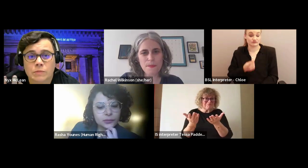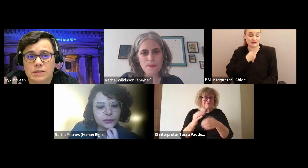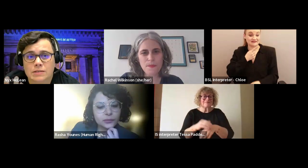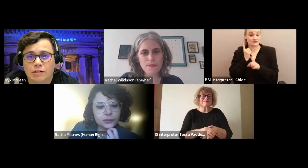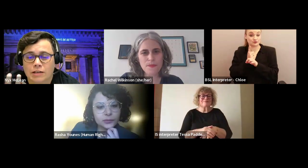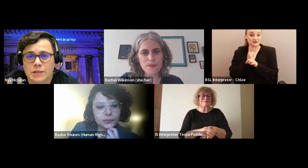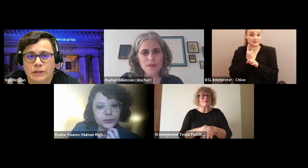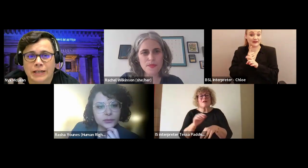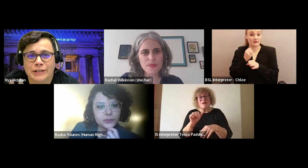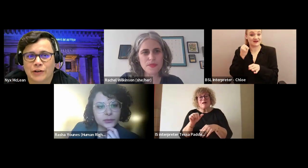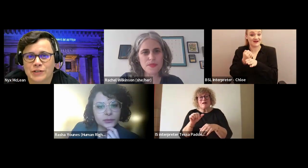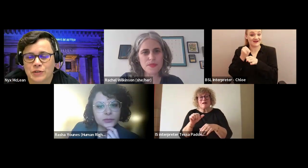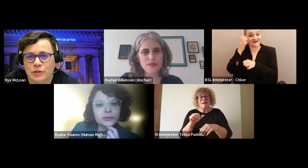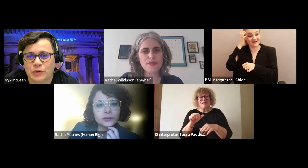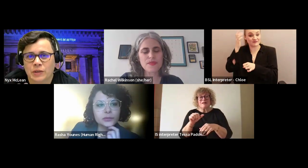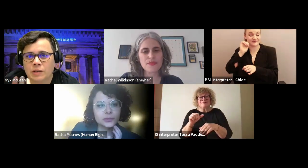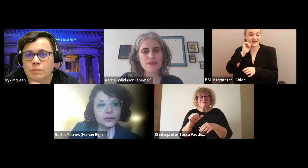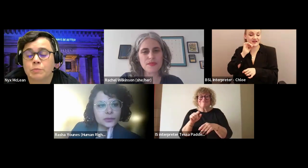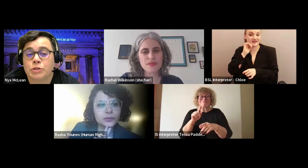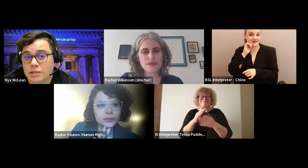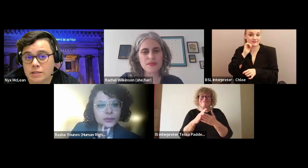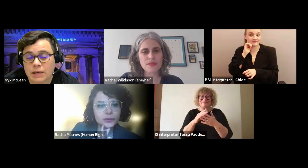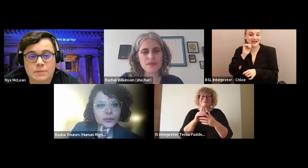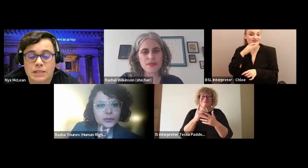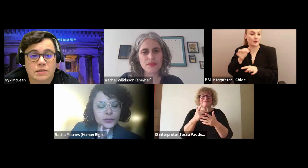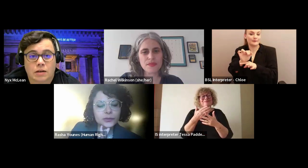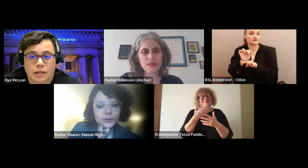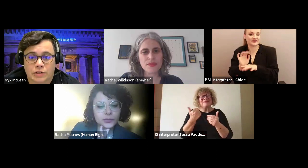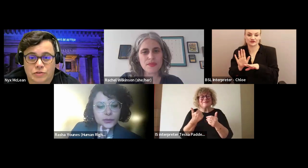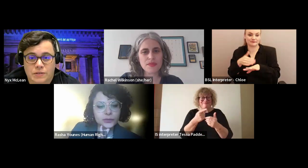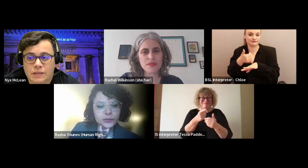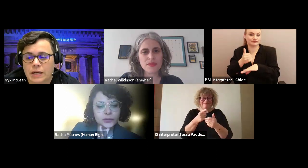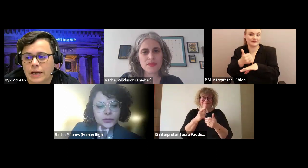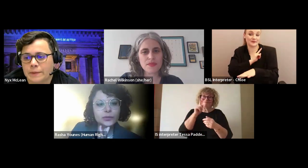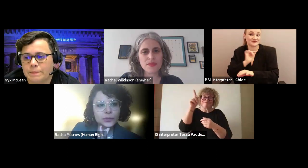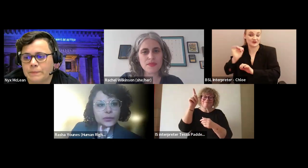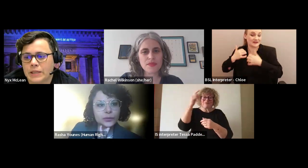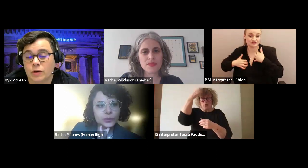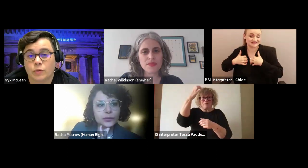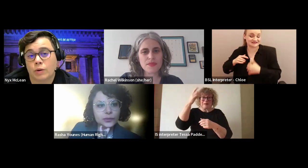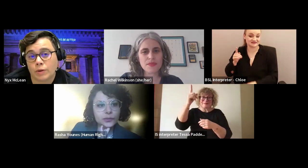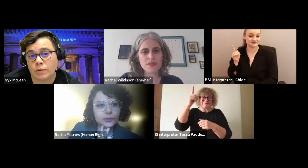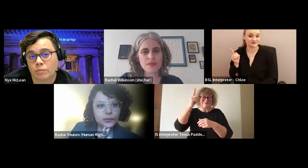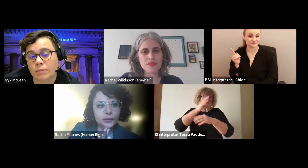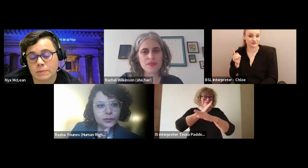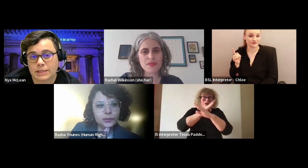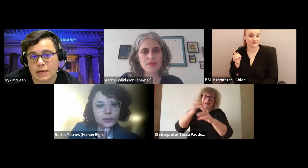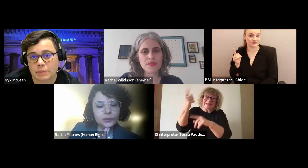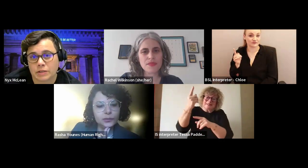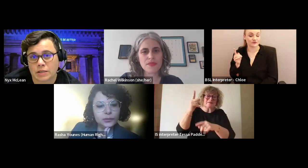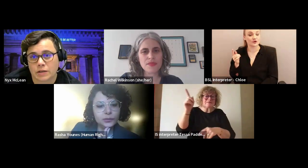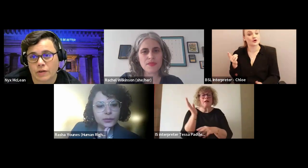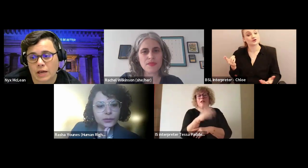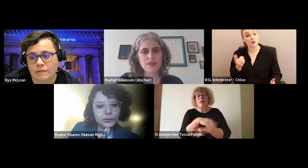that governments are not necessarily going to put protections in place because that's not in their interest. And so what we probably